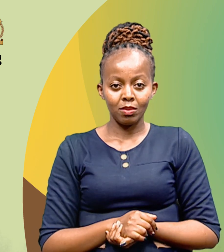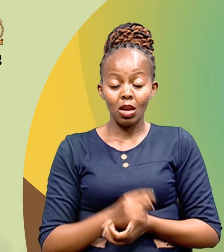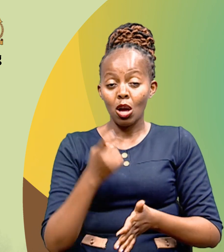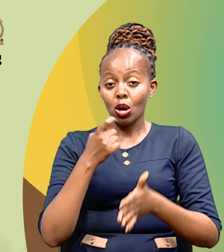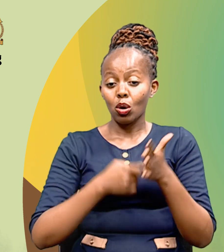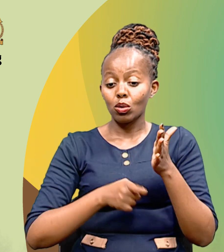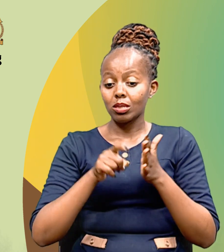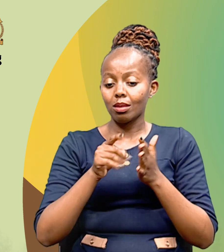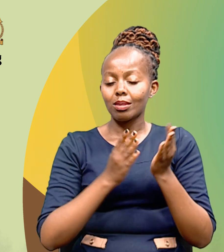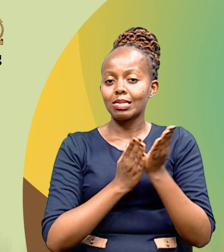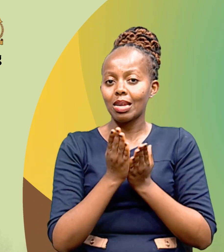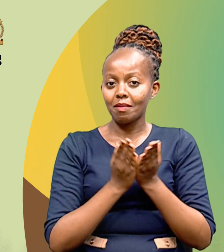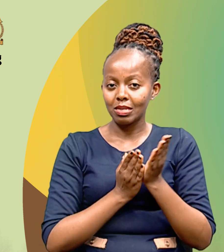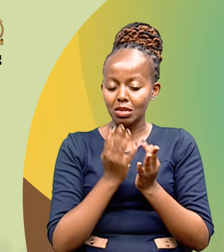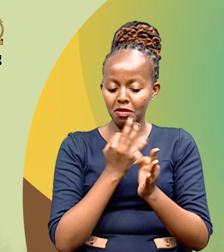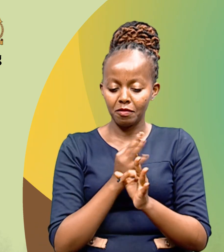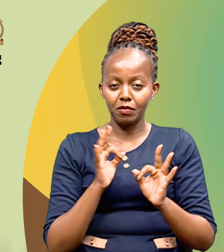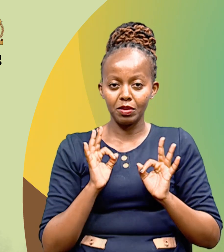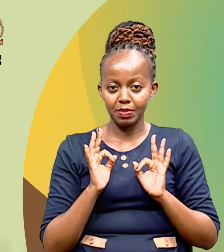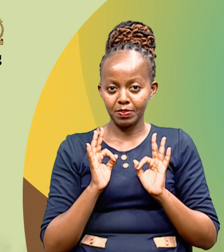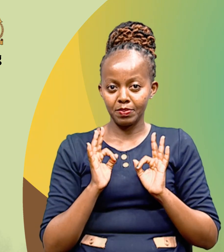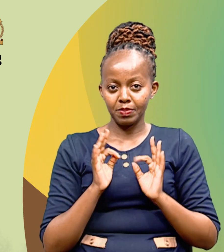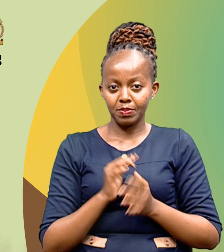Cost of service is free.